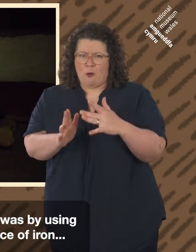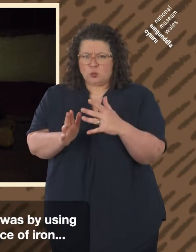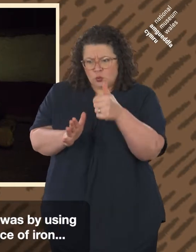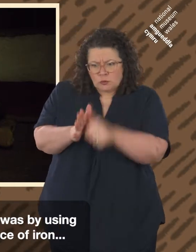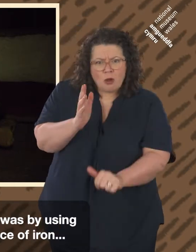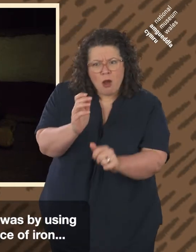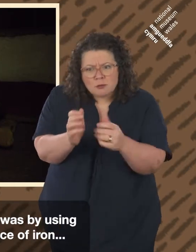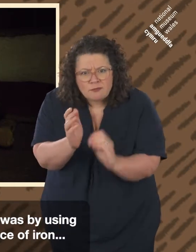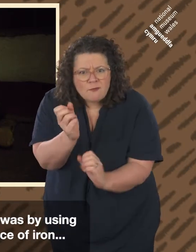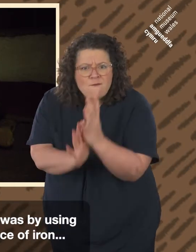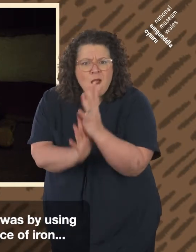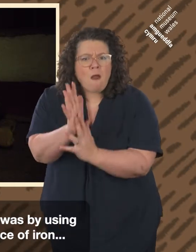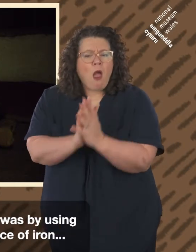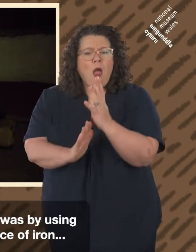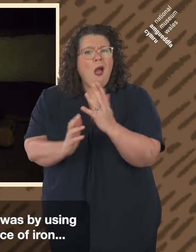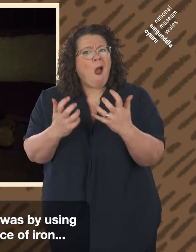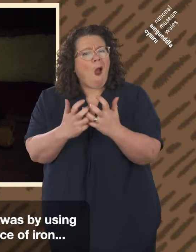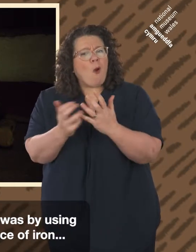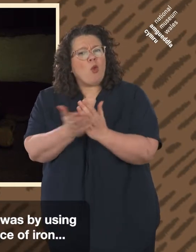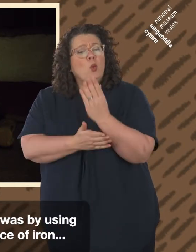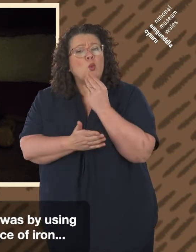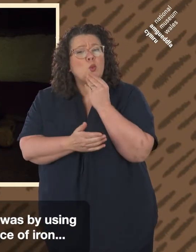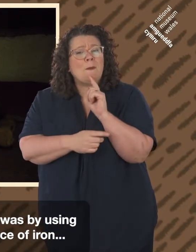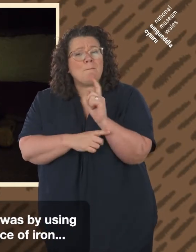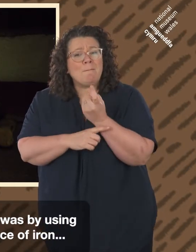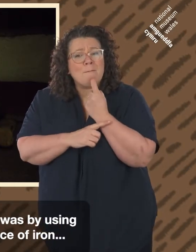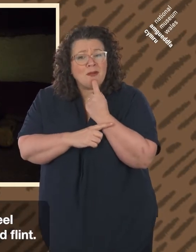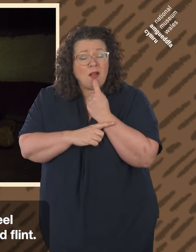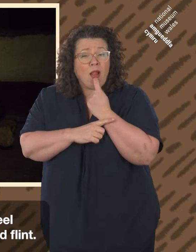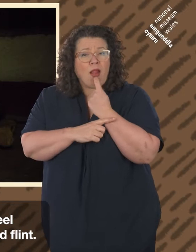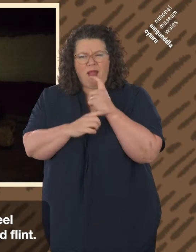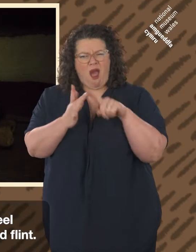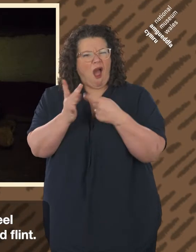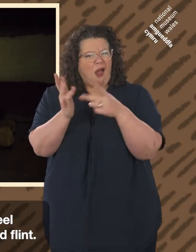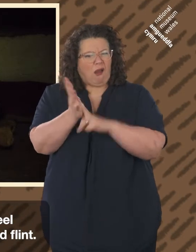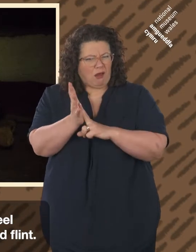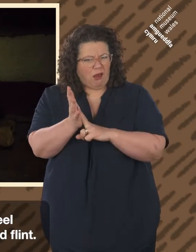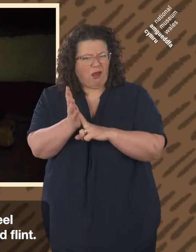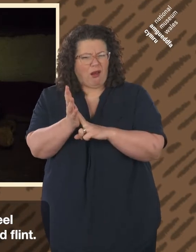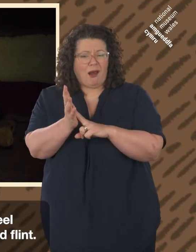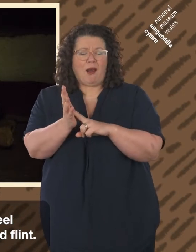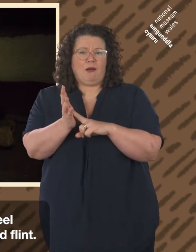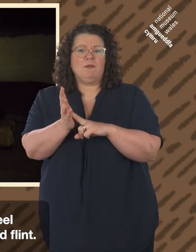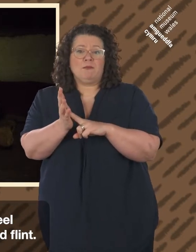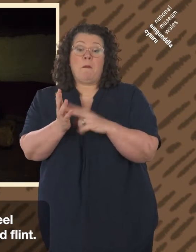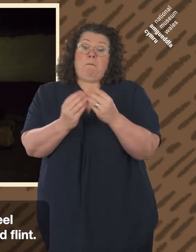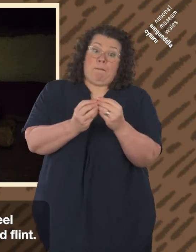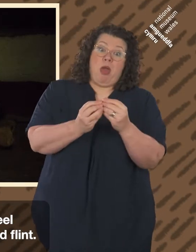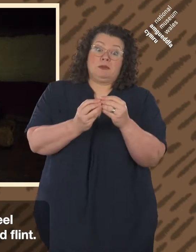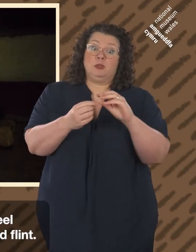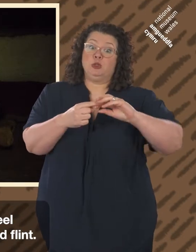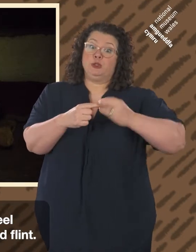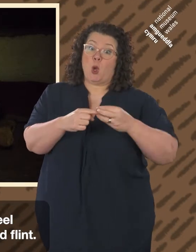way I made the fire was by using a piece of metal here, a piece of iron we call a steel, and a